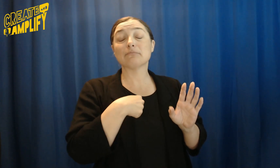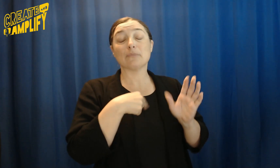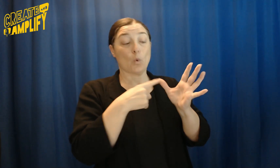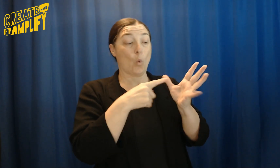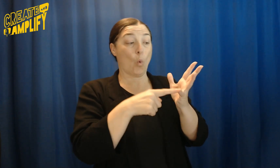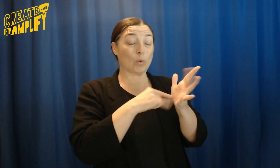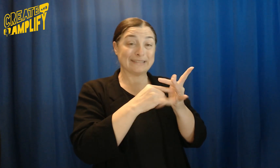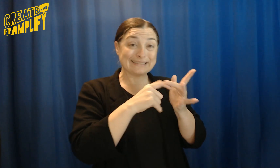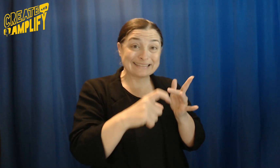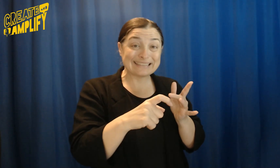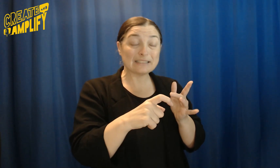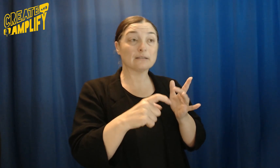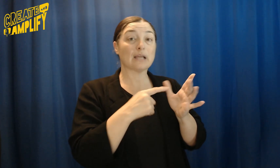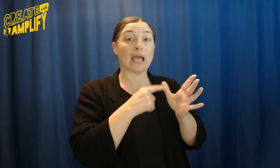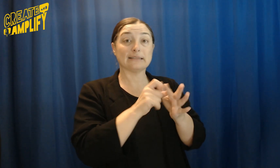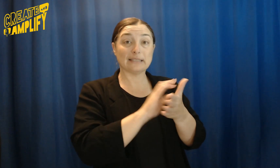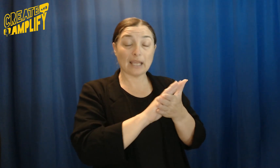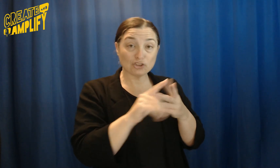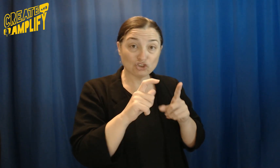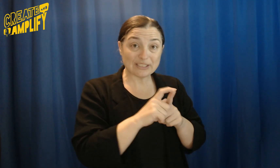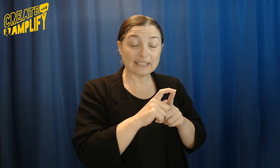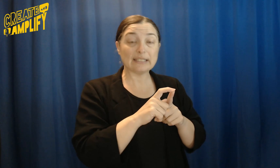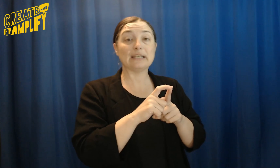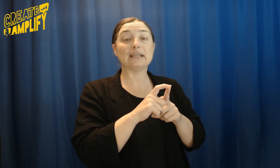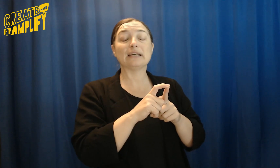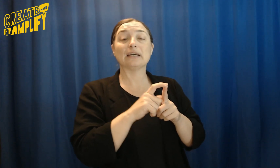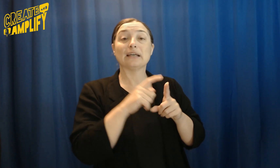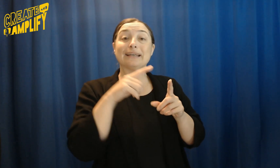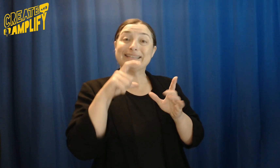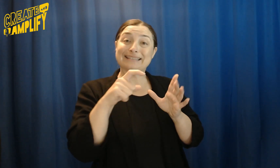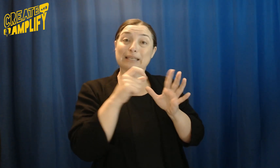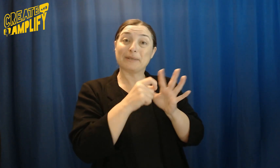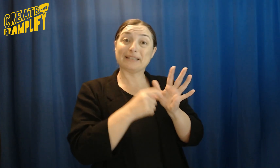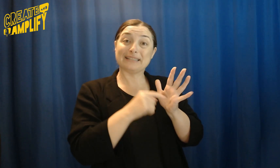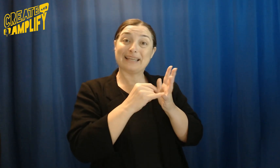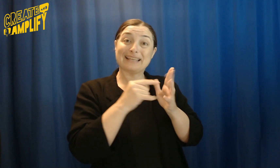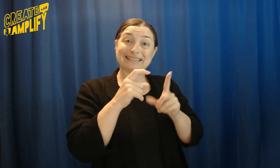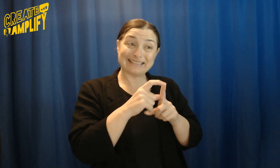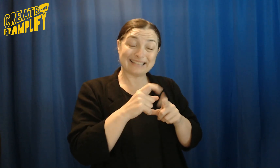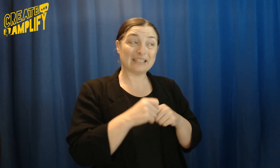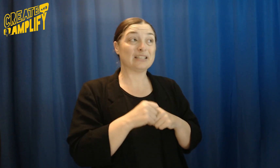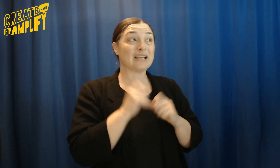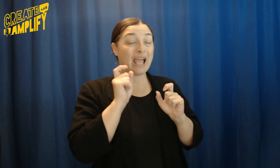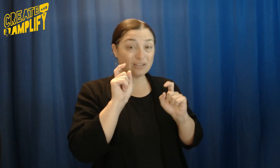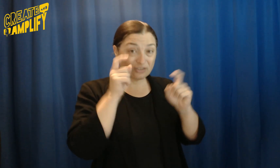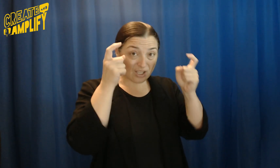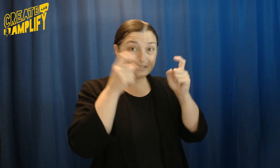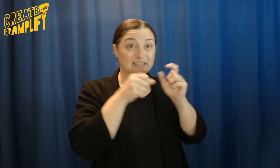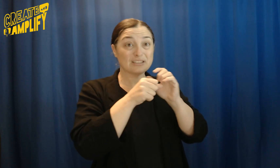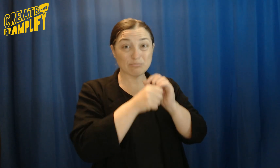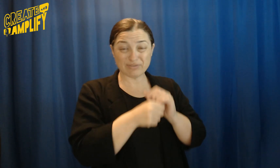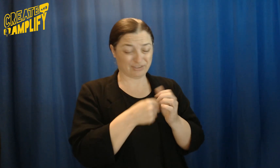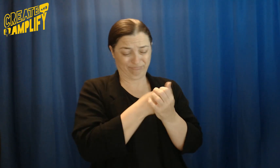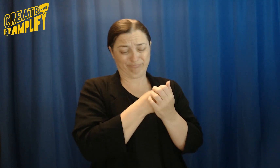ADHD, I have complex PTSD, anxiety, depression. I've got like a whole box of chocolates going